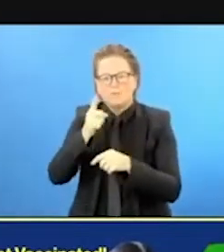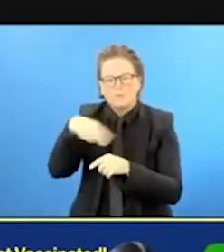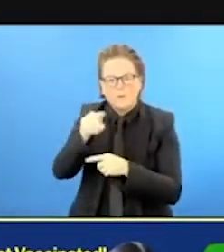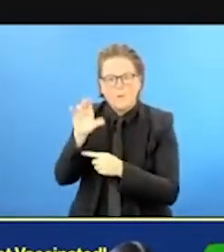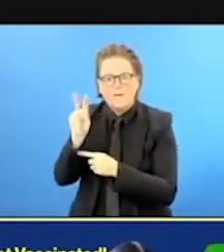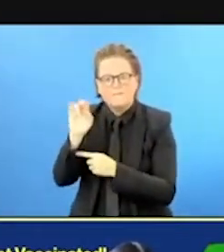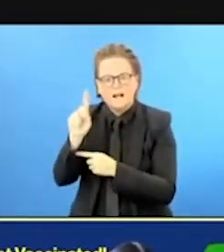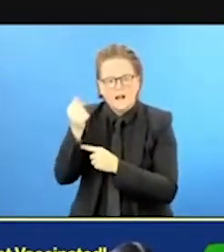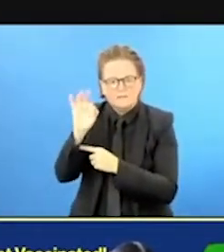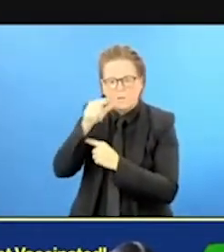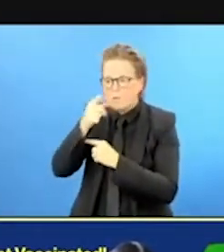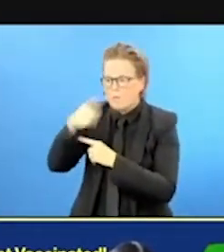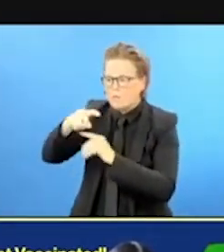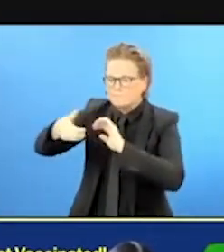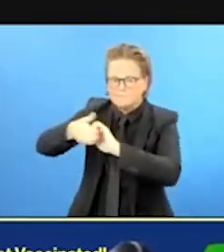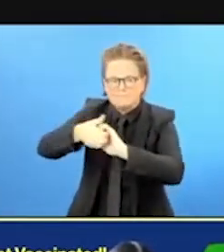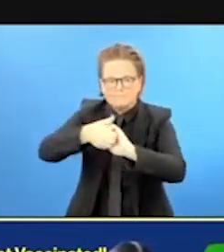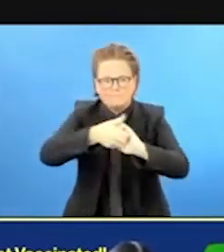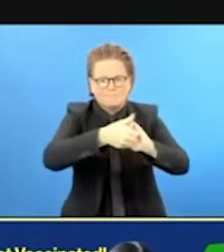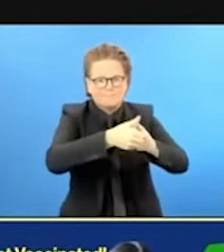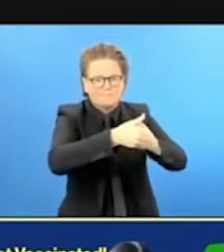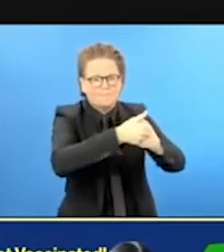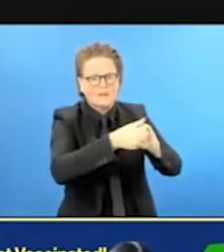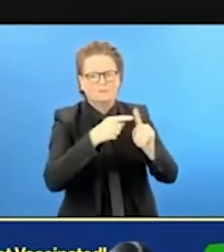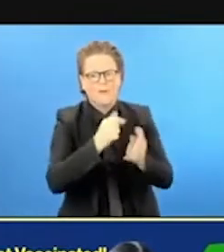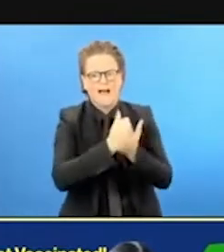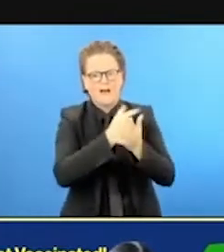Next slide. Vaccine eligibility.